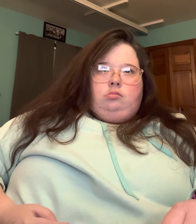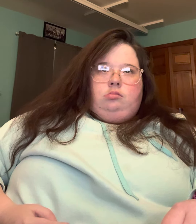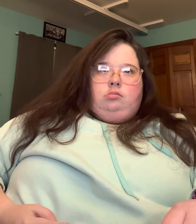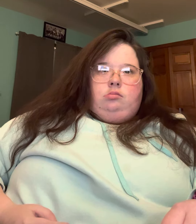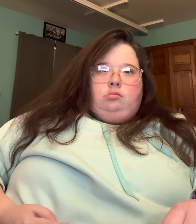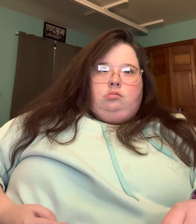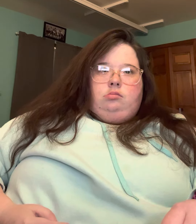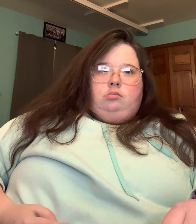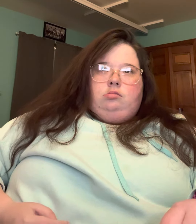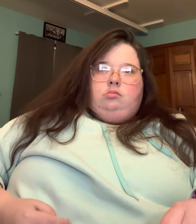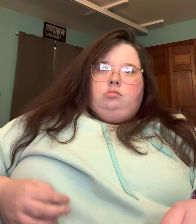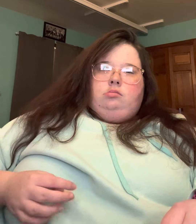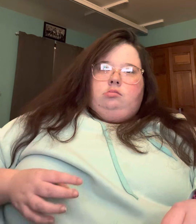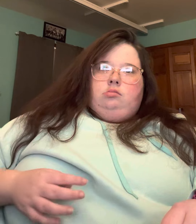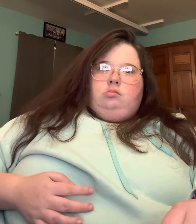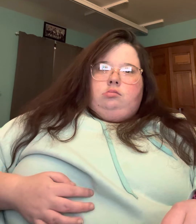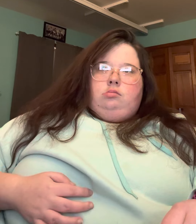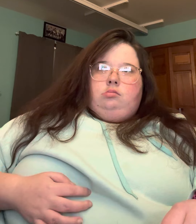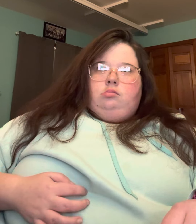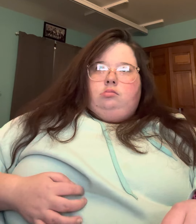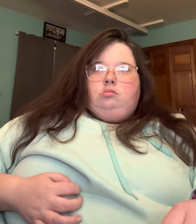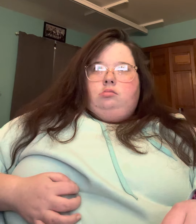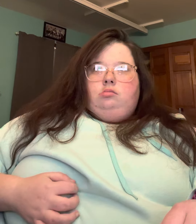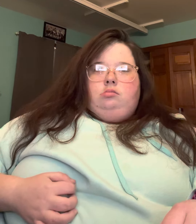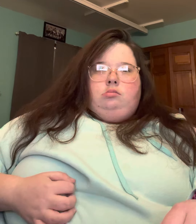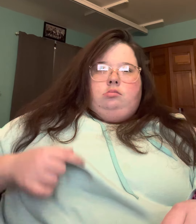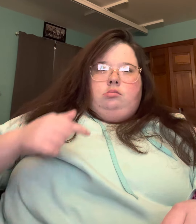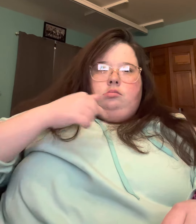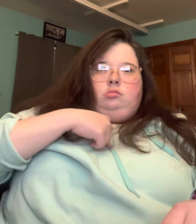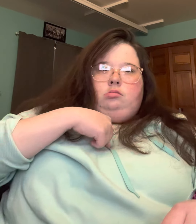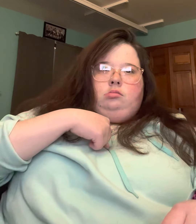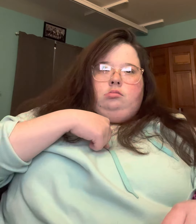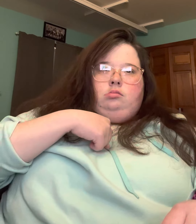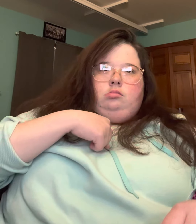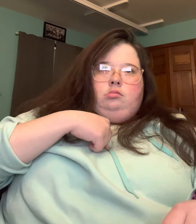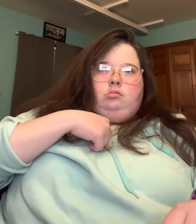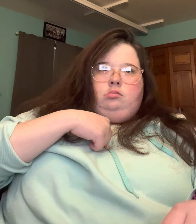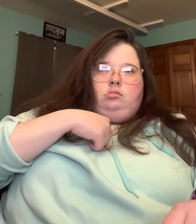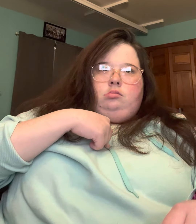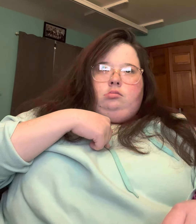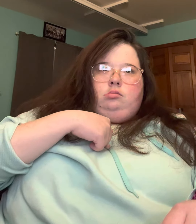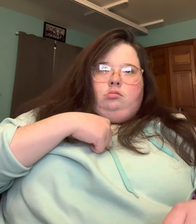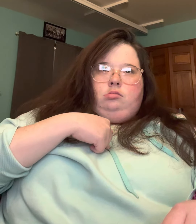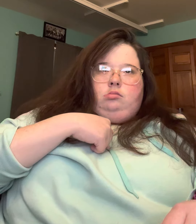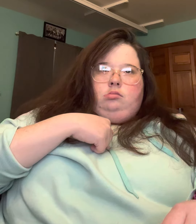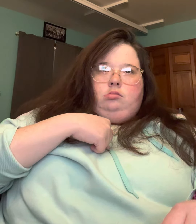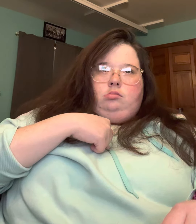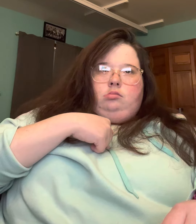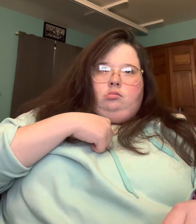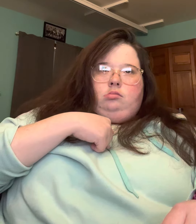this is I am learning sign. I, pointing to yourself,